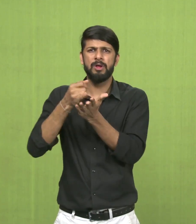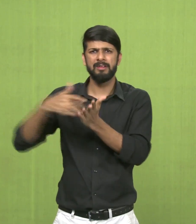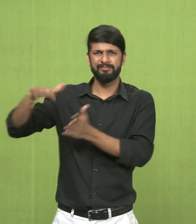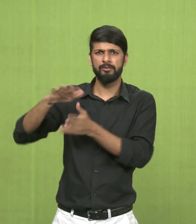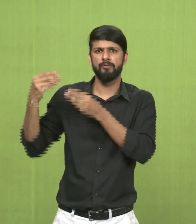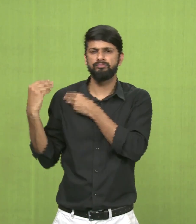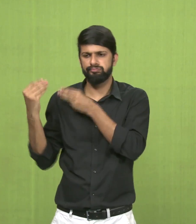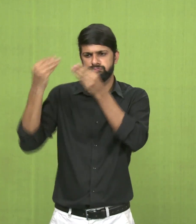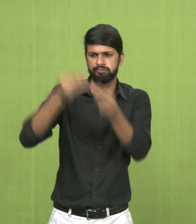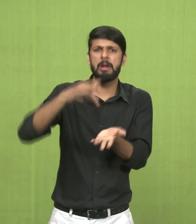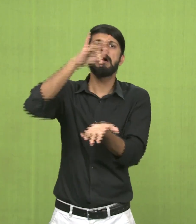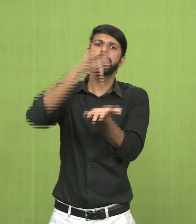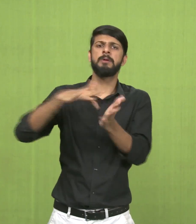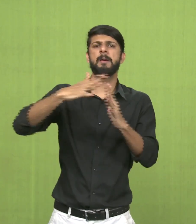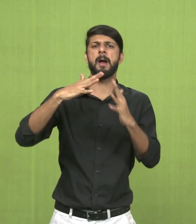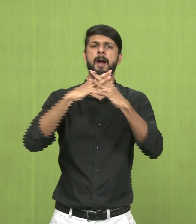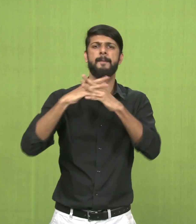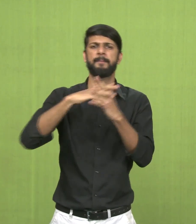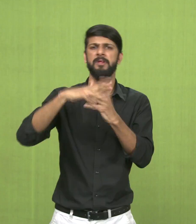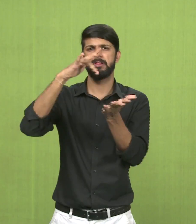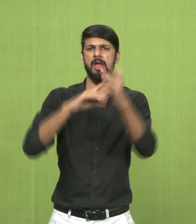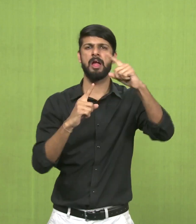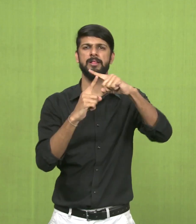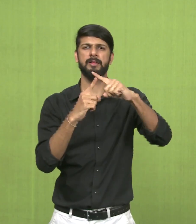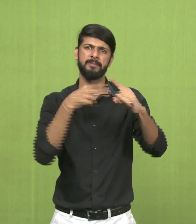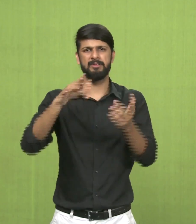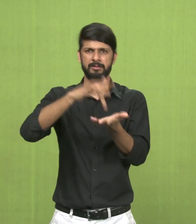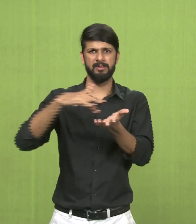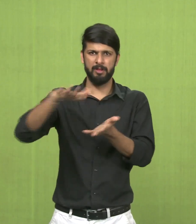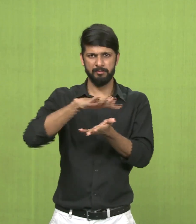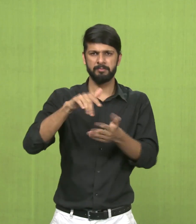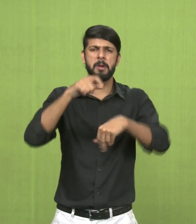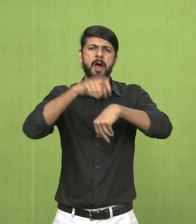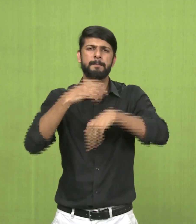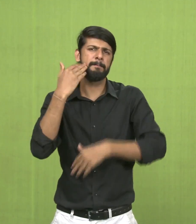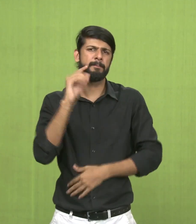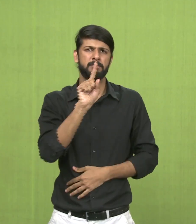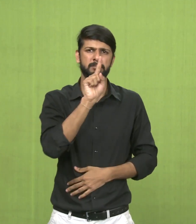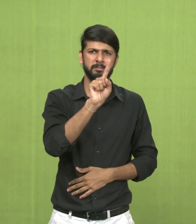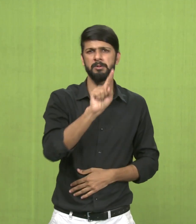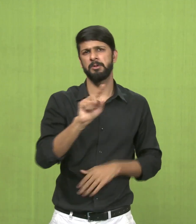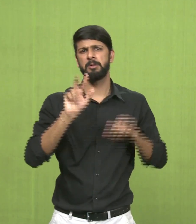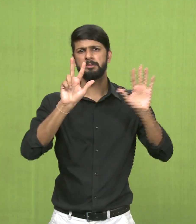at Tennessee. in the year